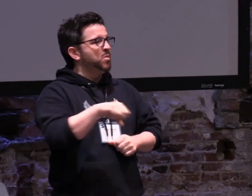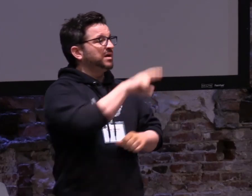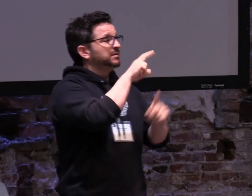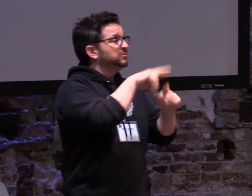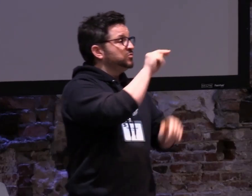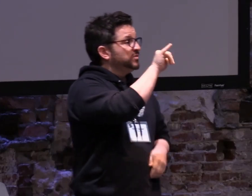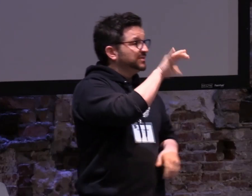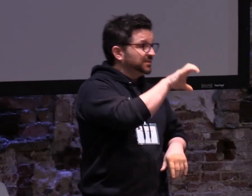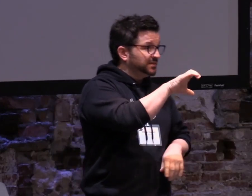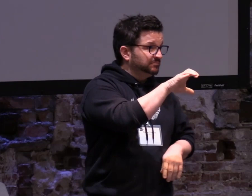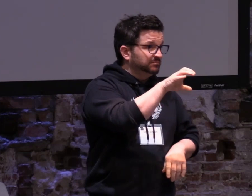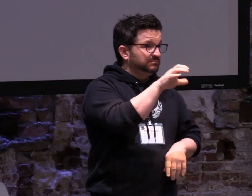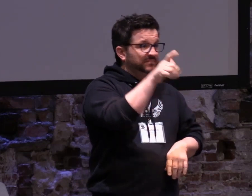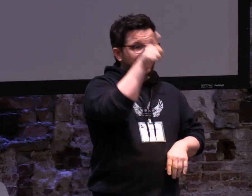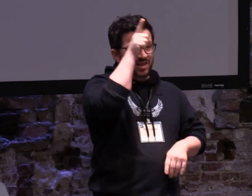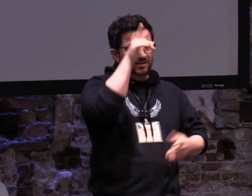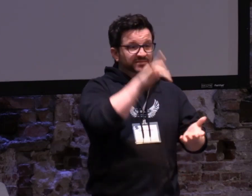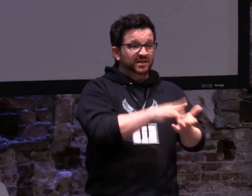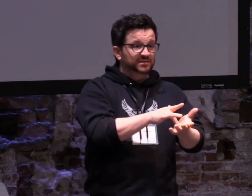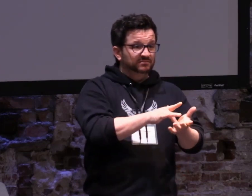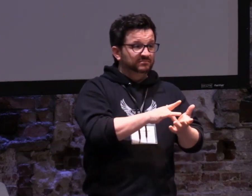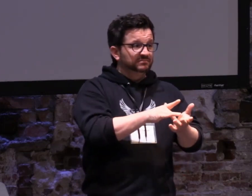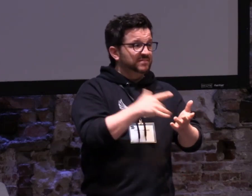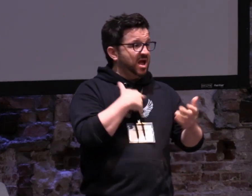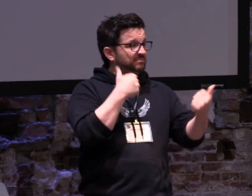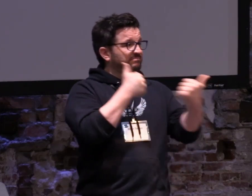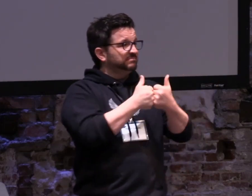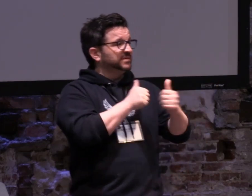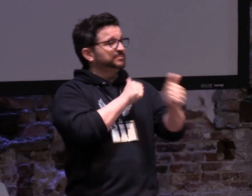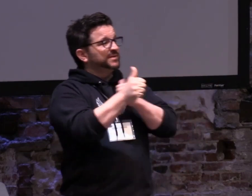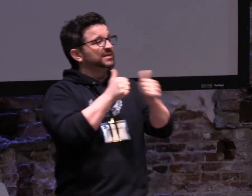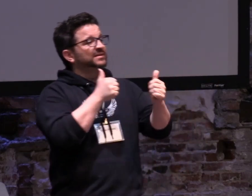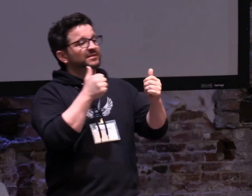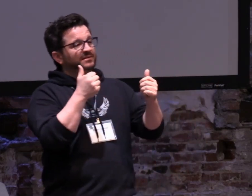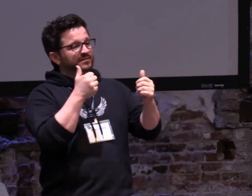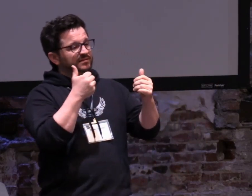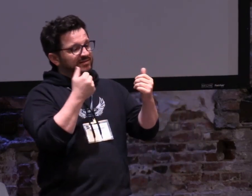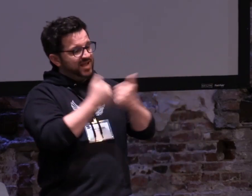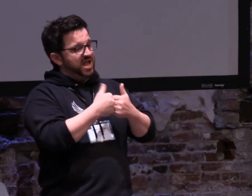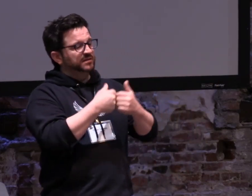for that region. I went to New York City, competed there